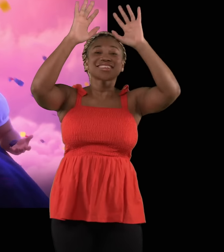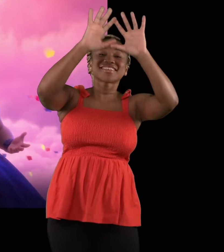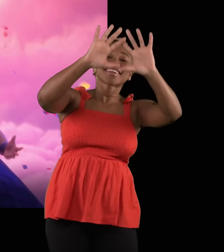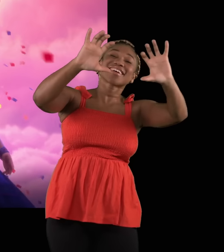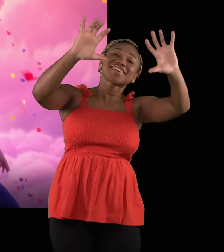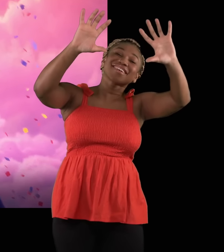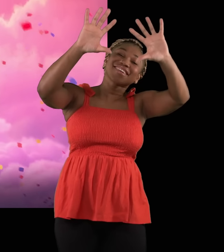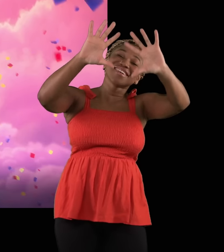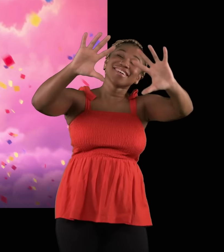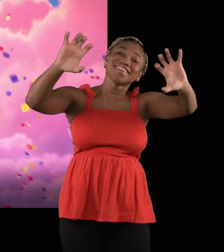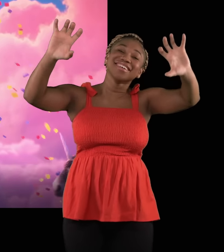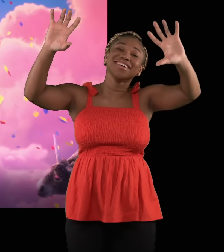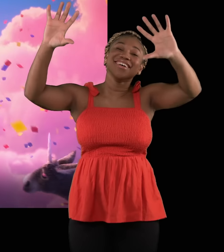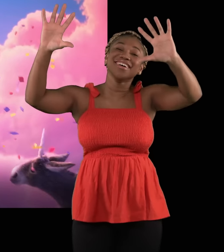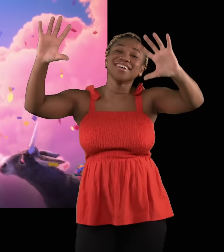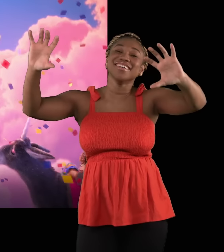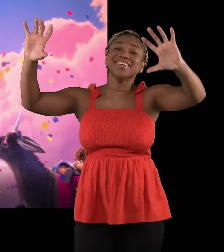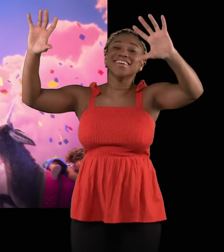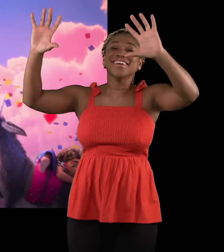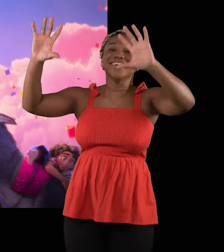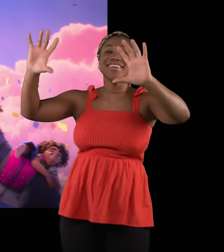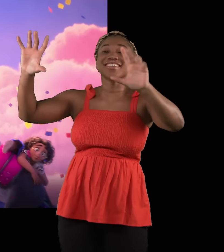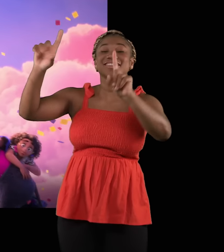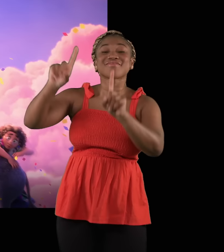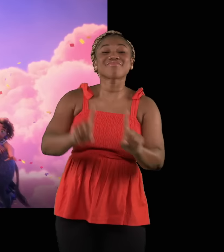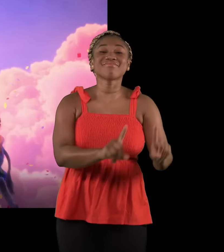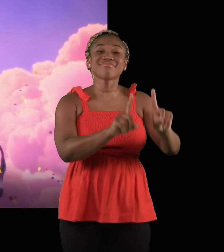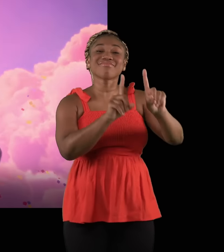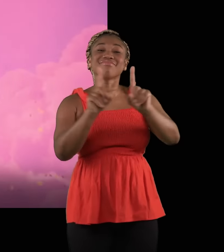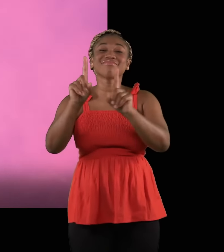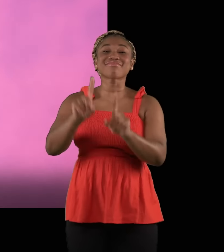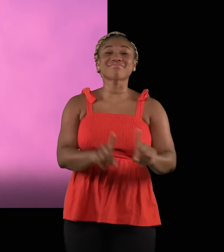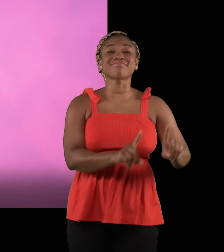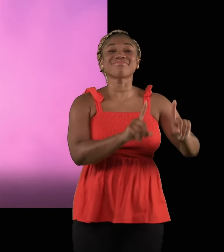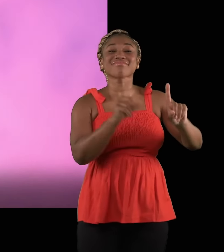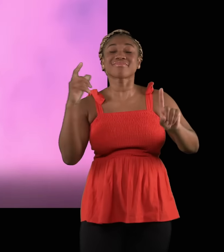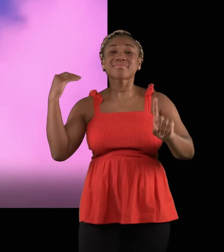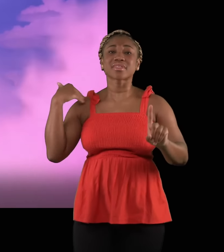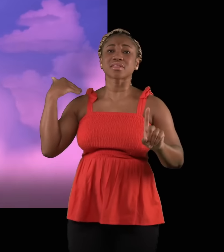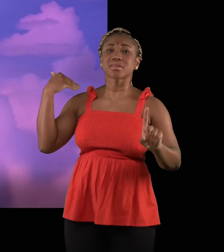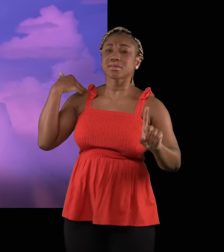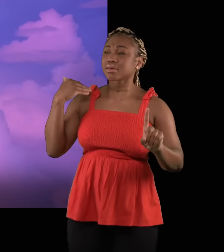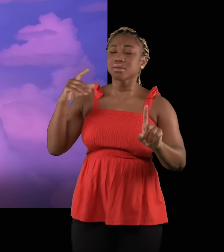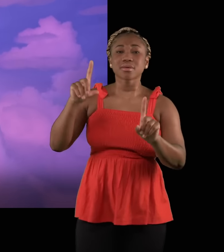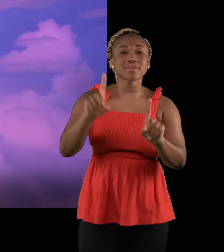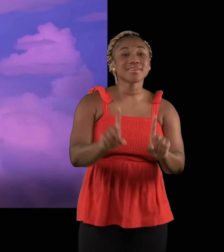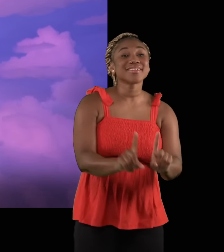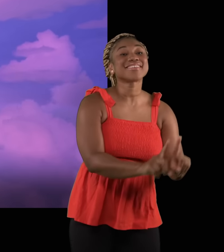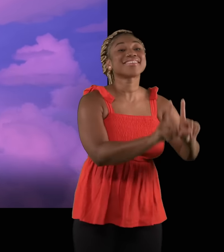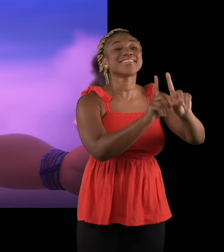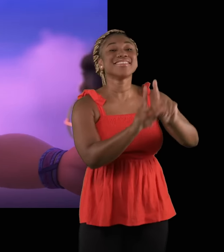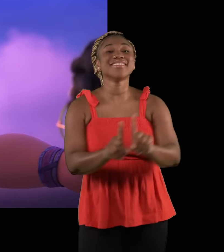Or simple pleasure. Instead we measure. This growing pressure.